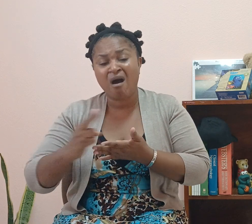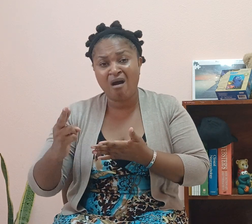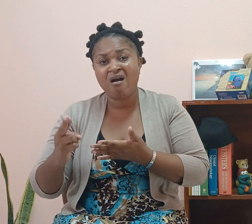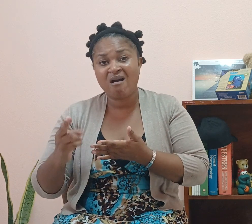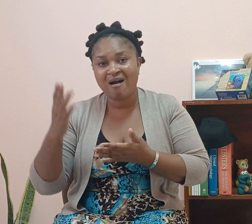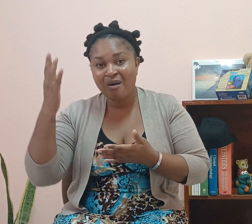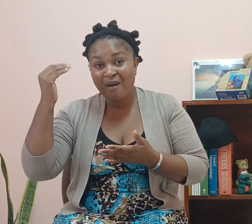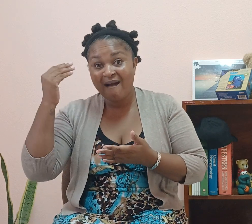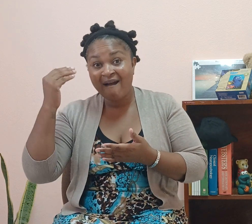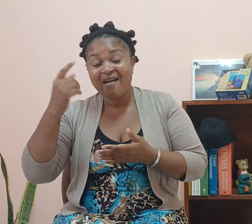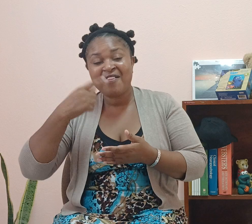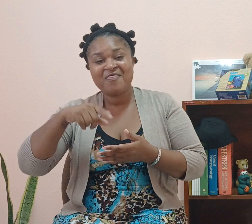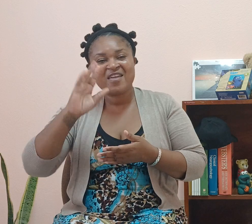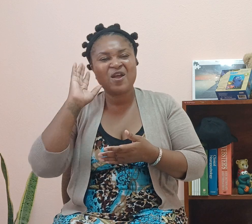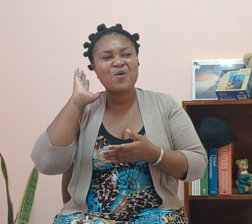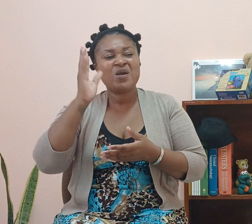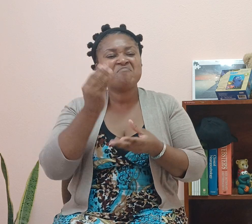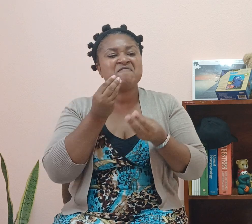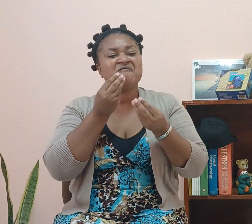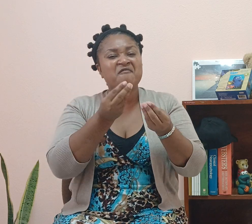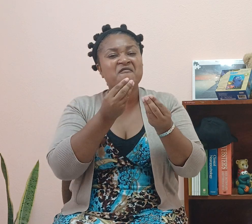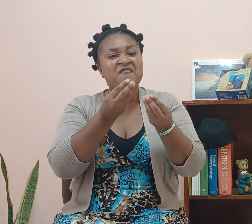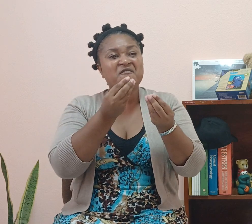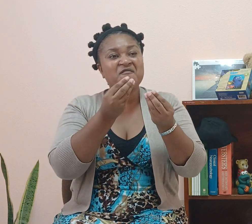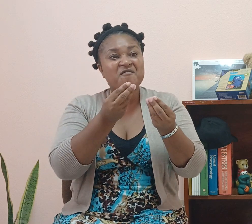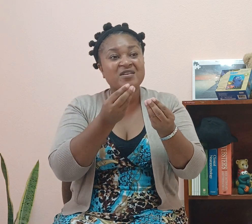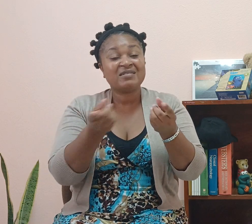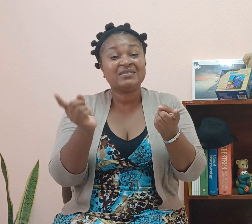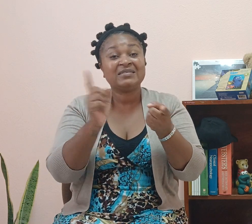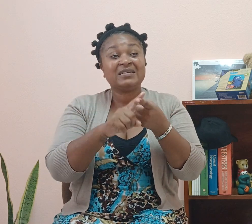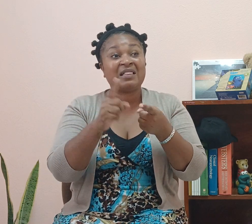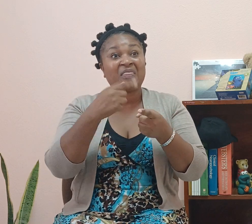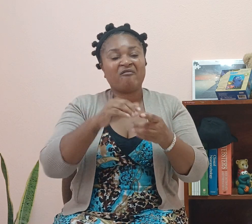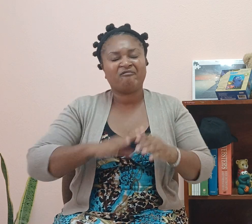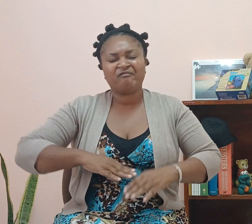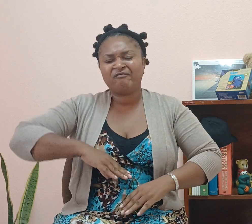because they will be fed until they are full.